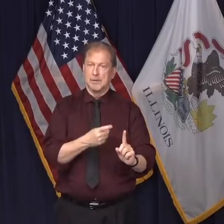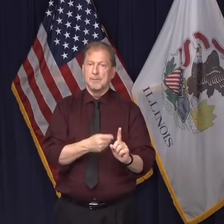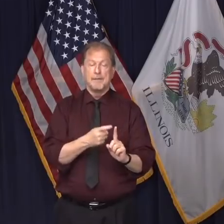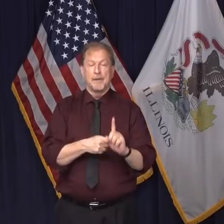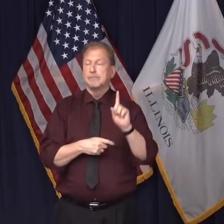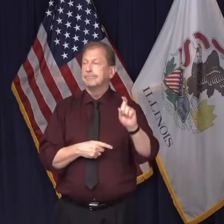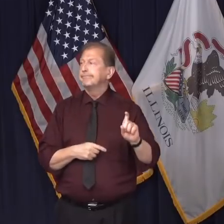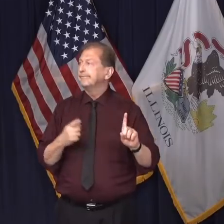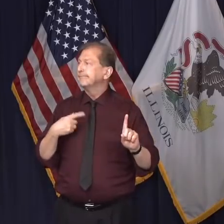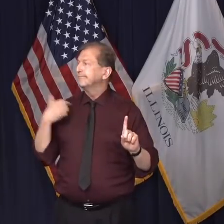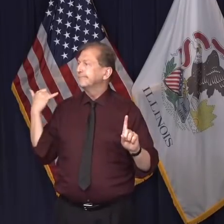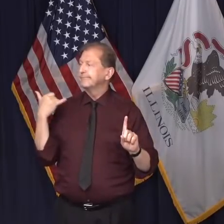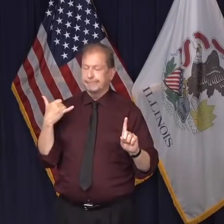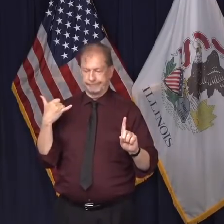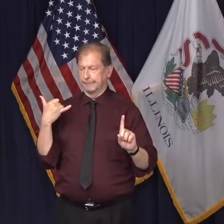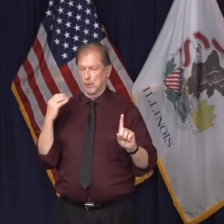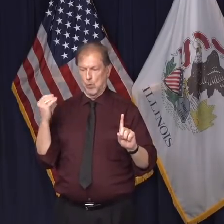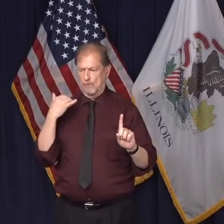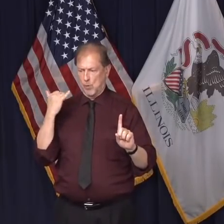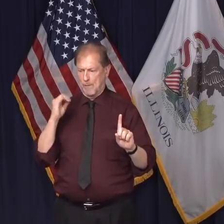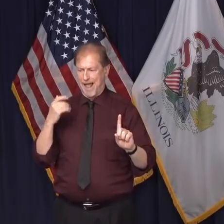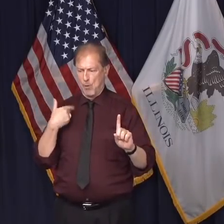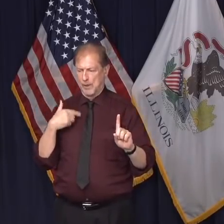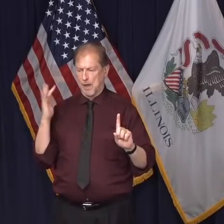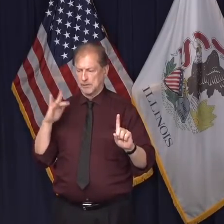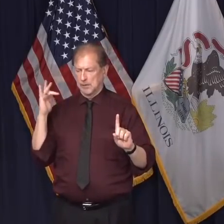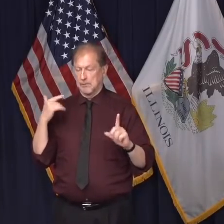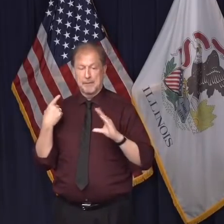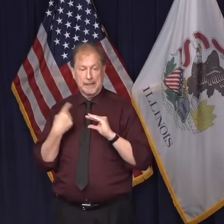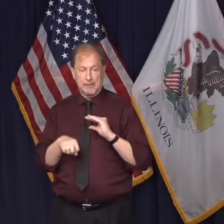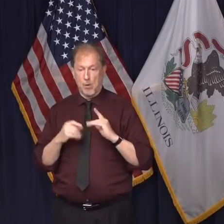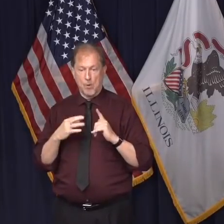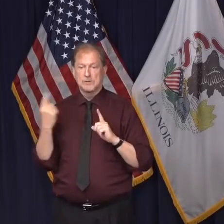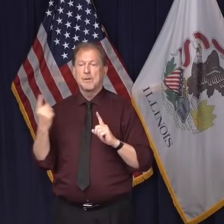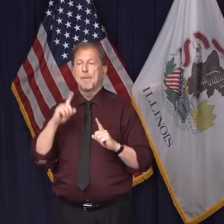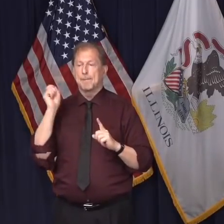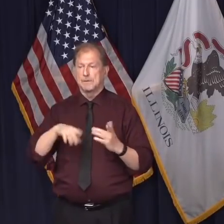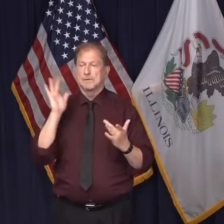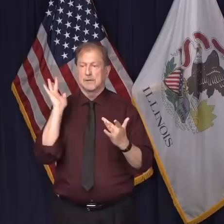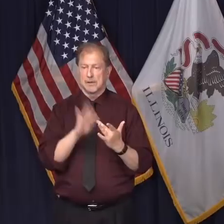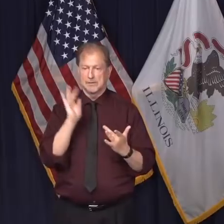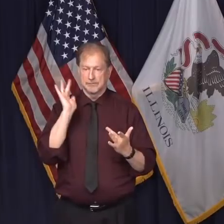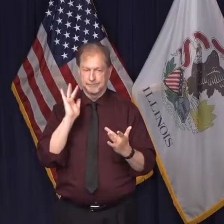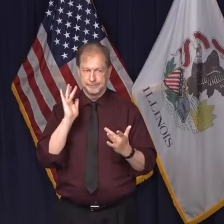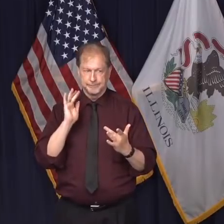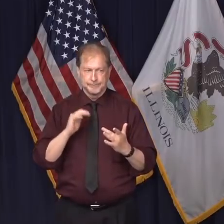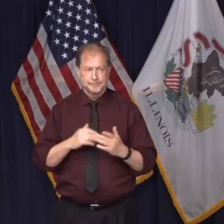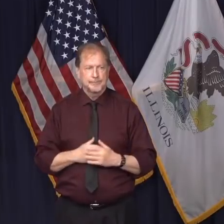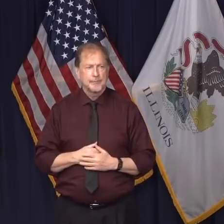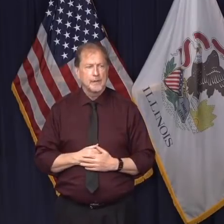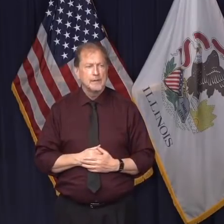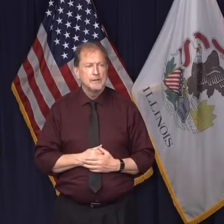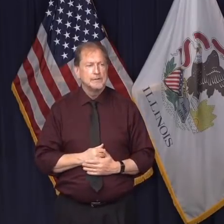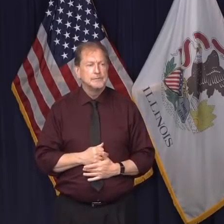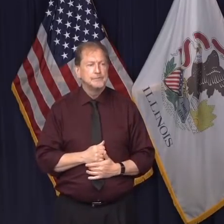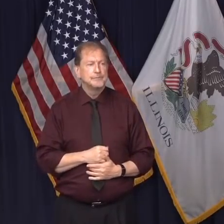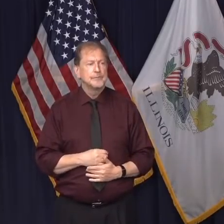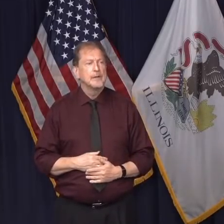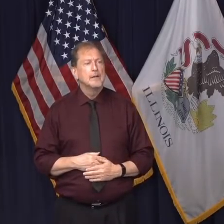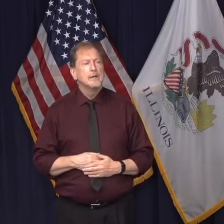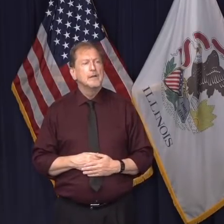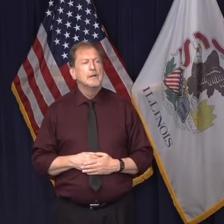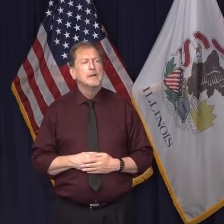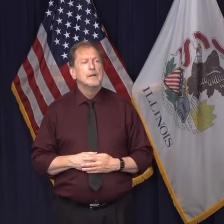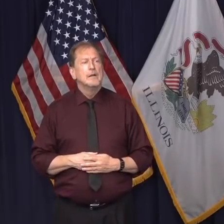they know, because that's the most important person involved here, is the person who's being tested. Craig, this is your last one. Charlie Morrison at Chicago Public